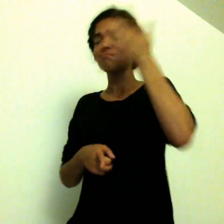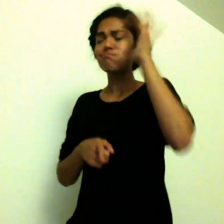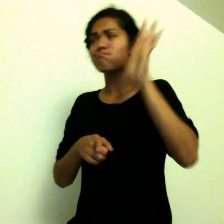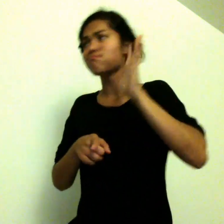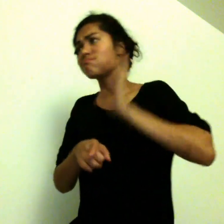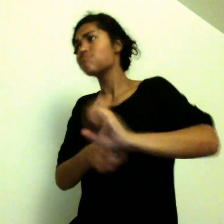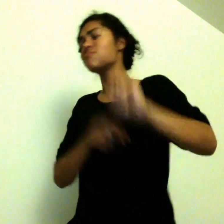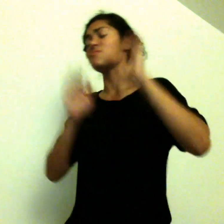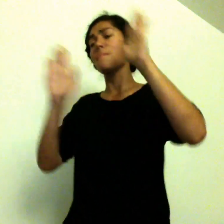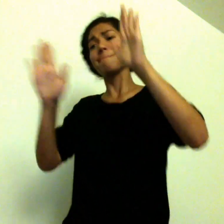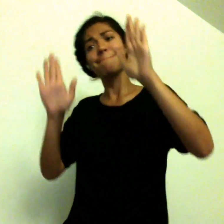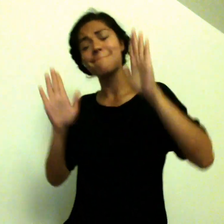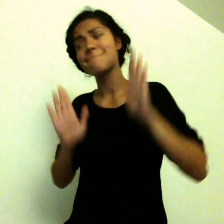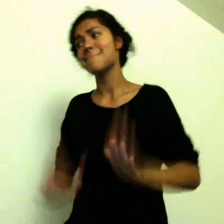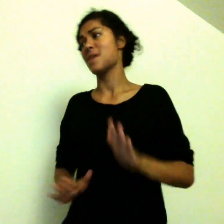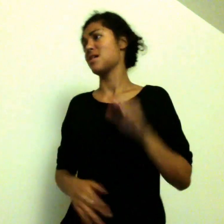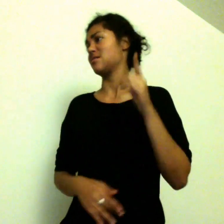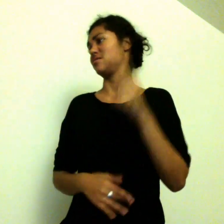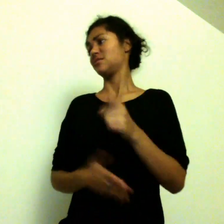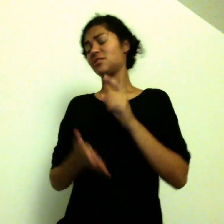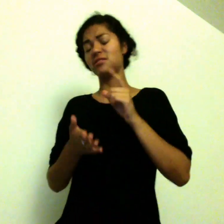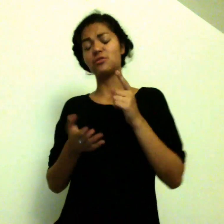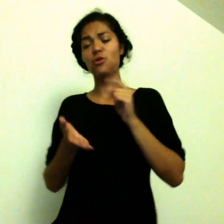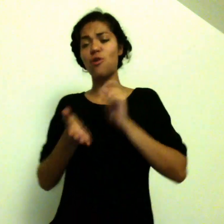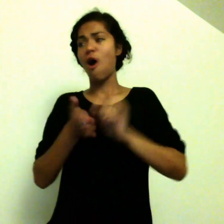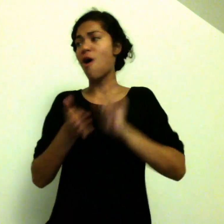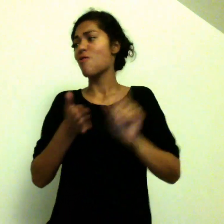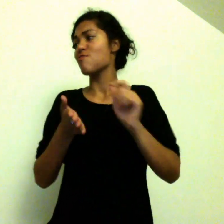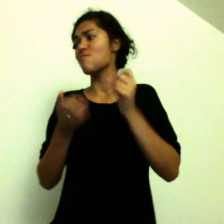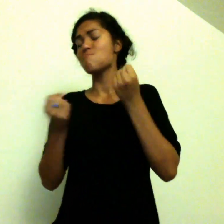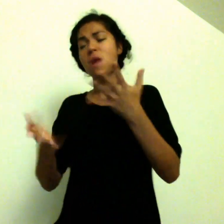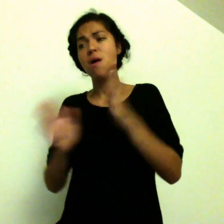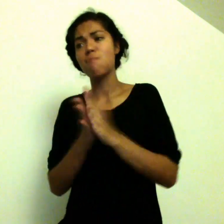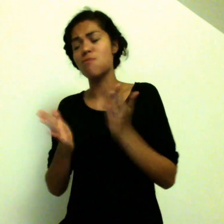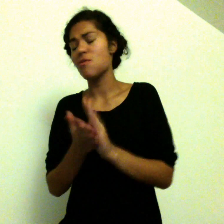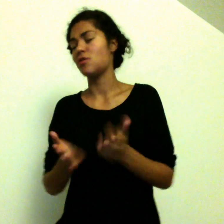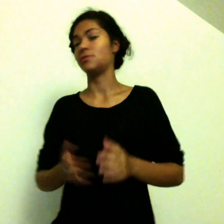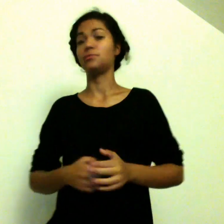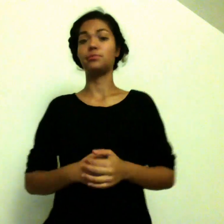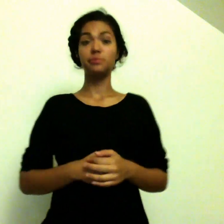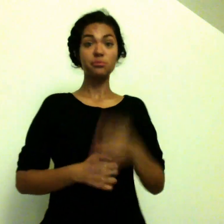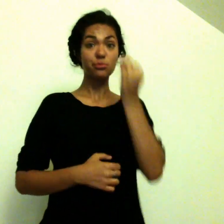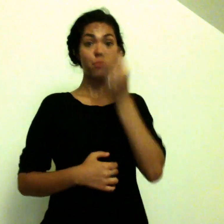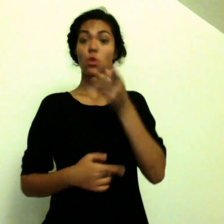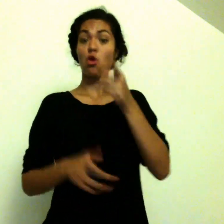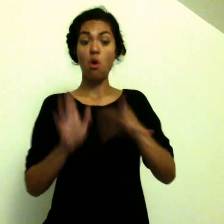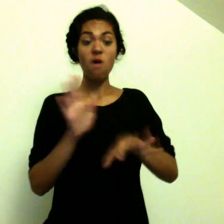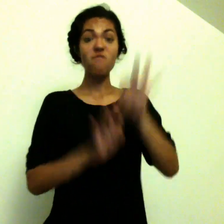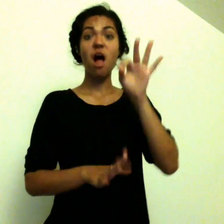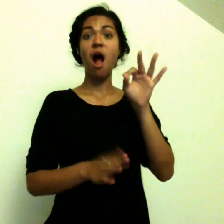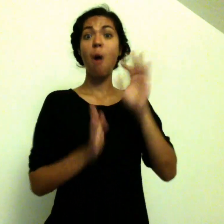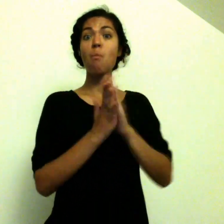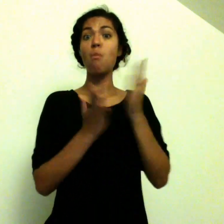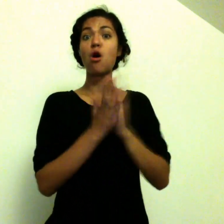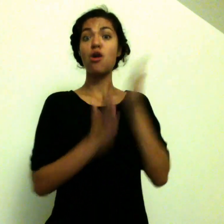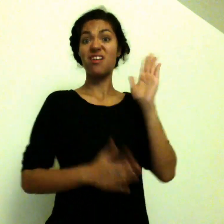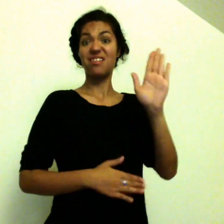a hold of any of his books in used bookstores, buy it. And if you don't want to keep it, send it to me. I'll be glad to pay you a